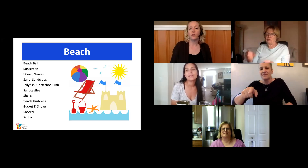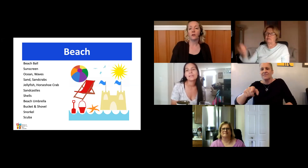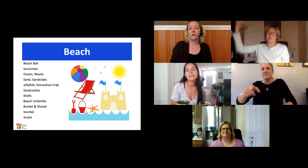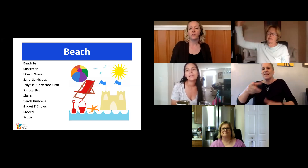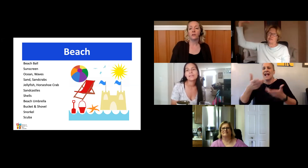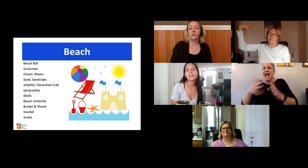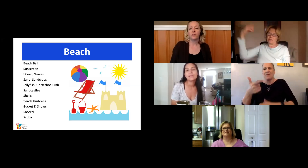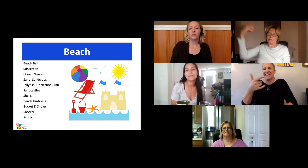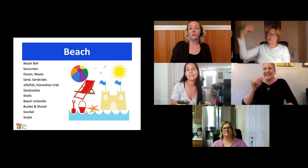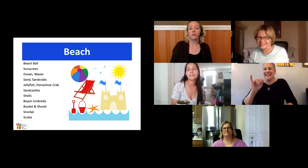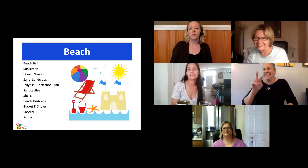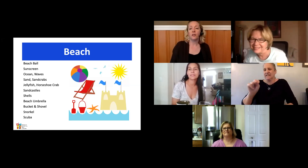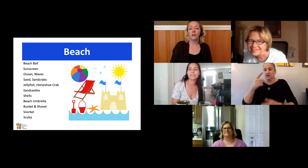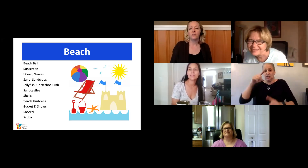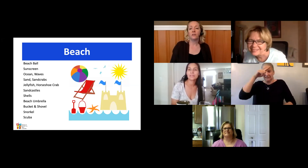typically. Okay.